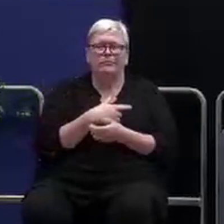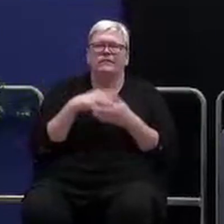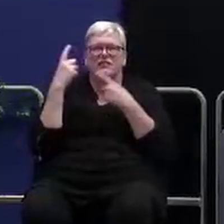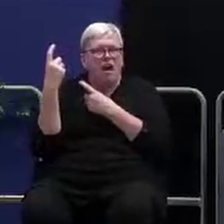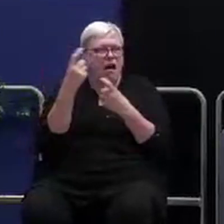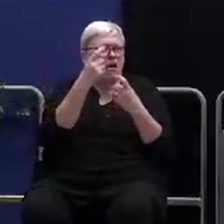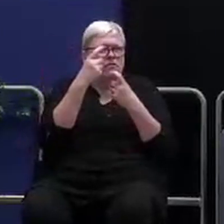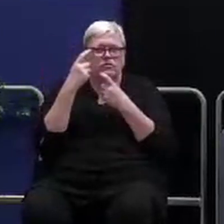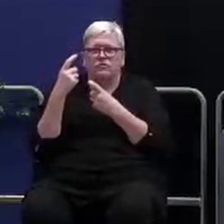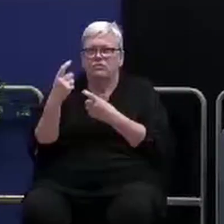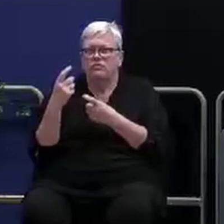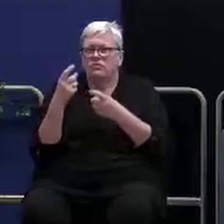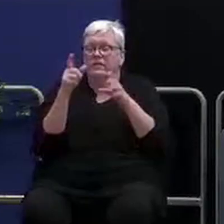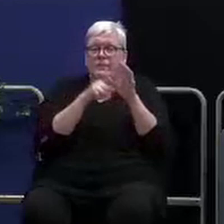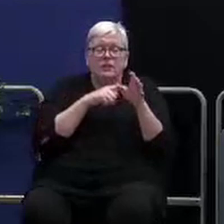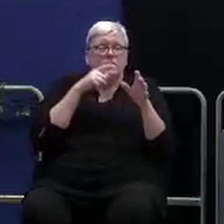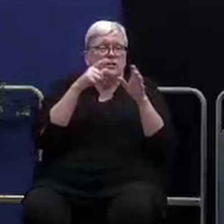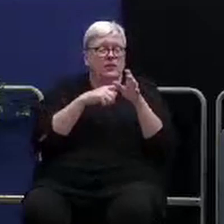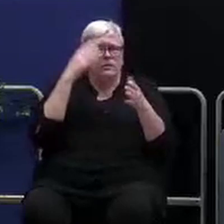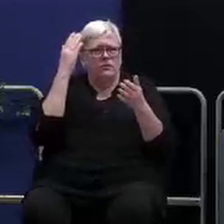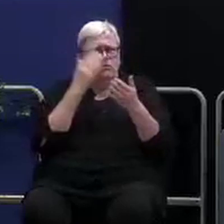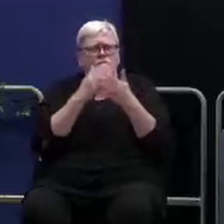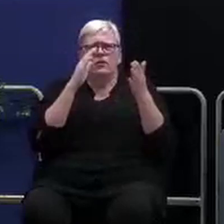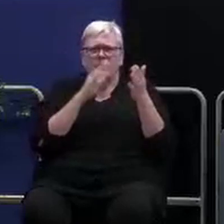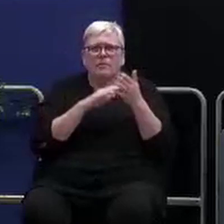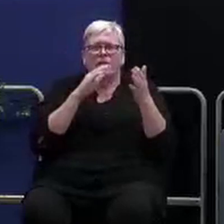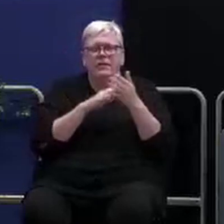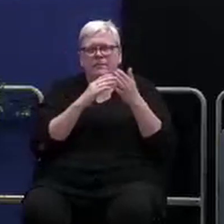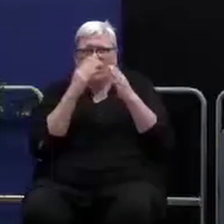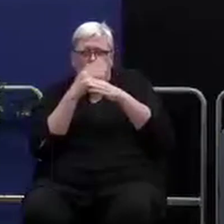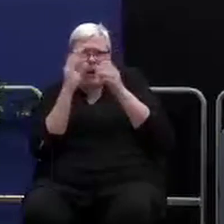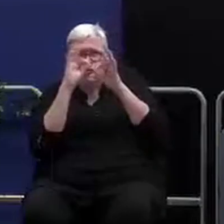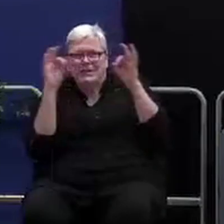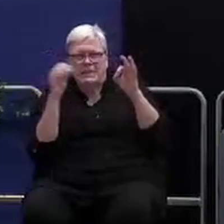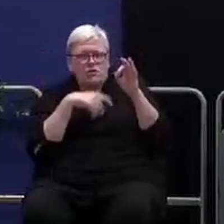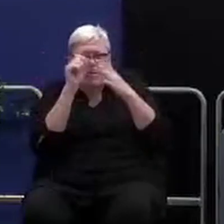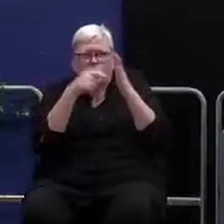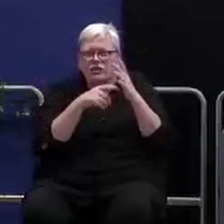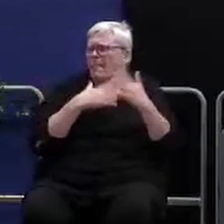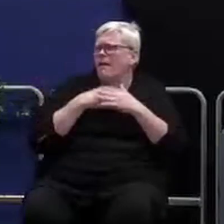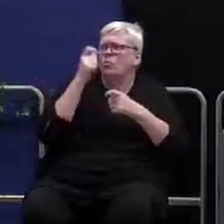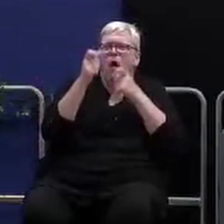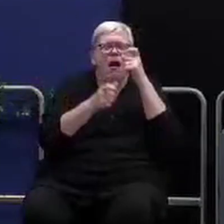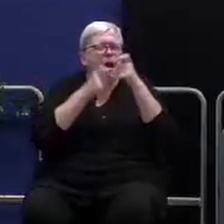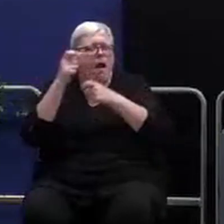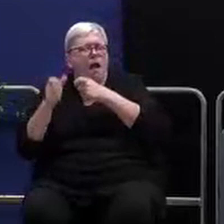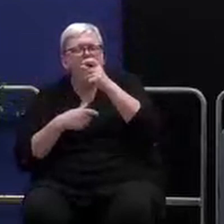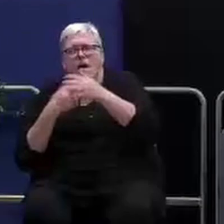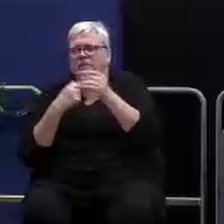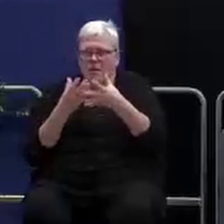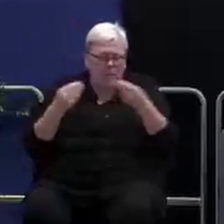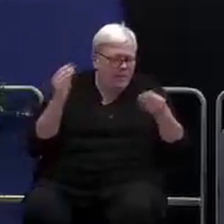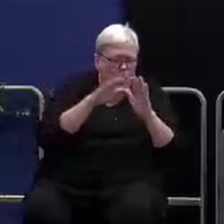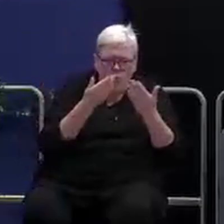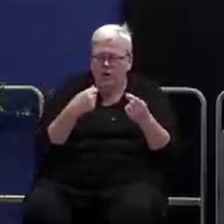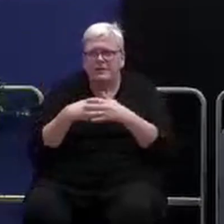search. For years, you've been so sure your mother was working on a secret project. She loved words, she loved pens and blank books, she loved stories.